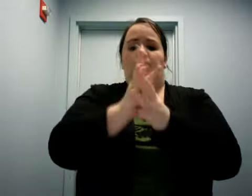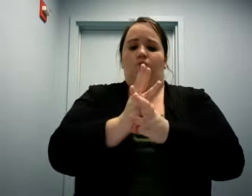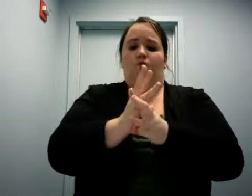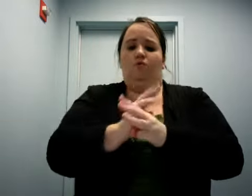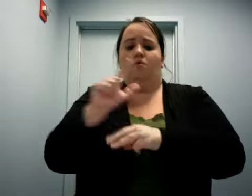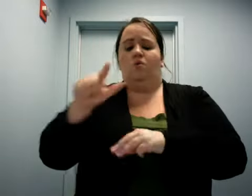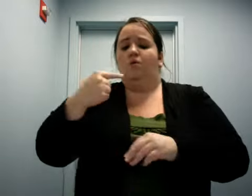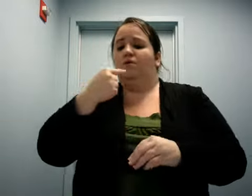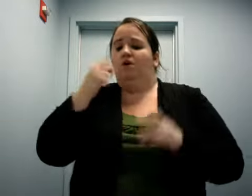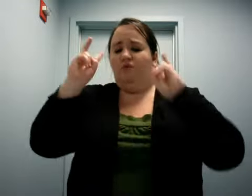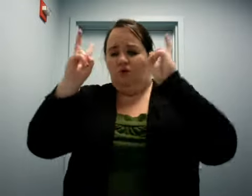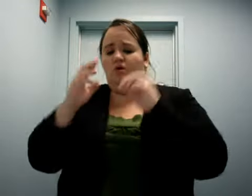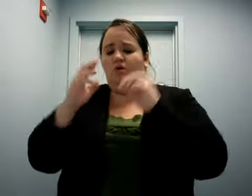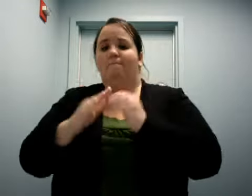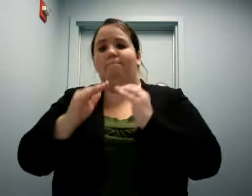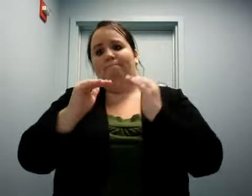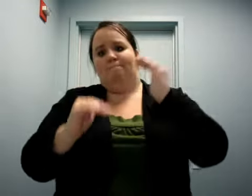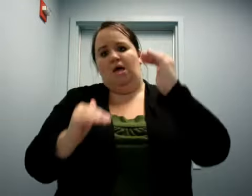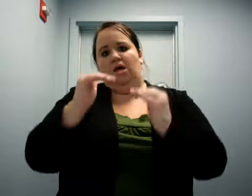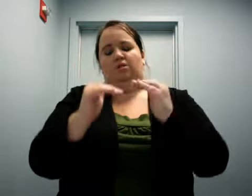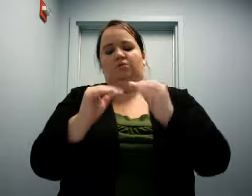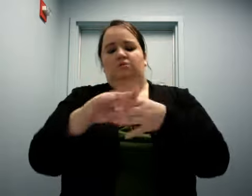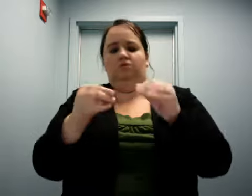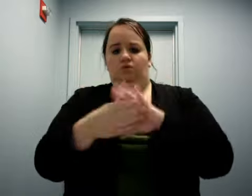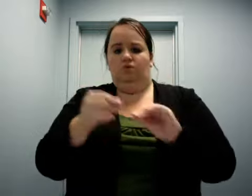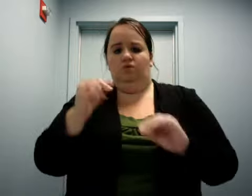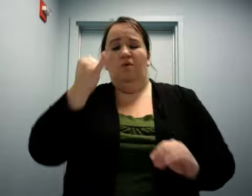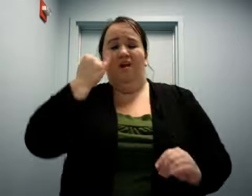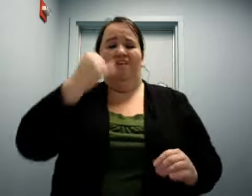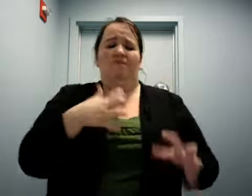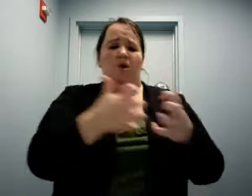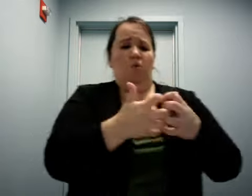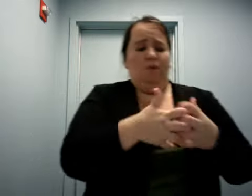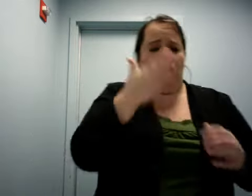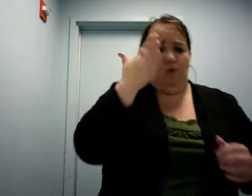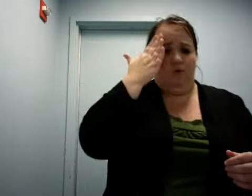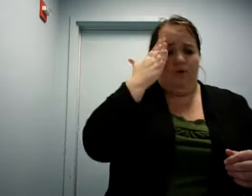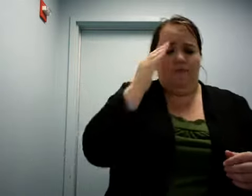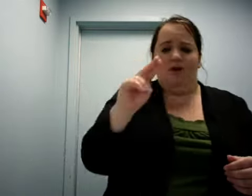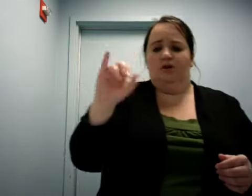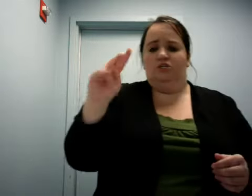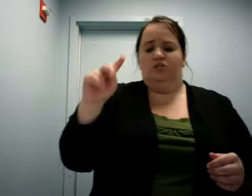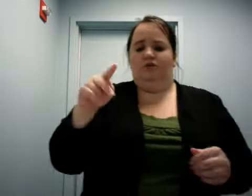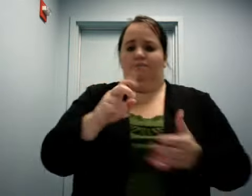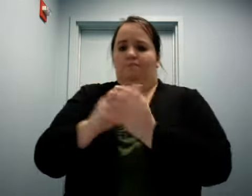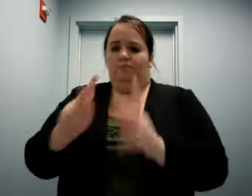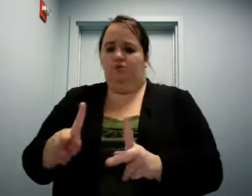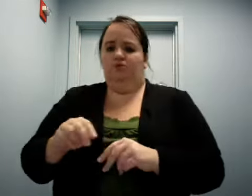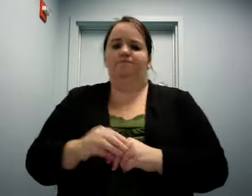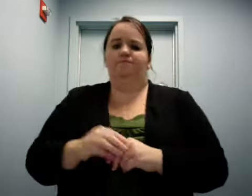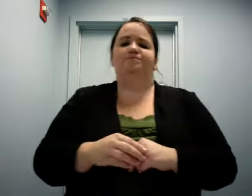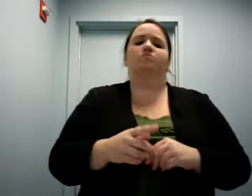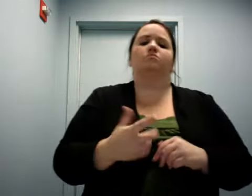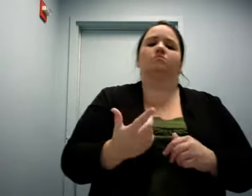stories? What if my roommate knew about my Nigerian publisher, Mukta Bakare, a remarkable man who left his